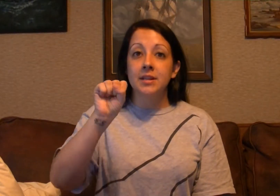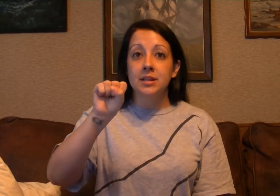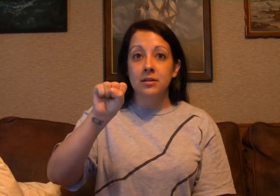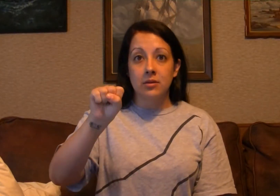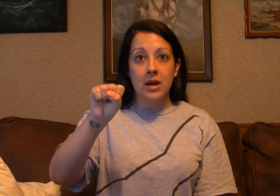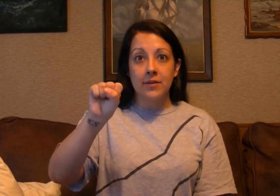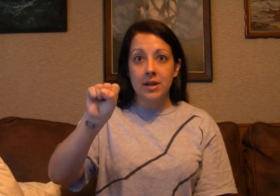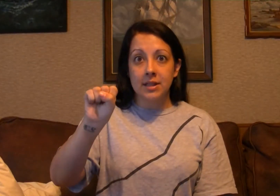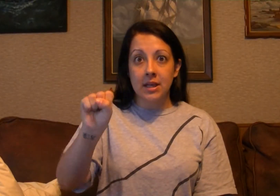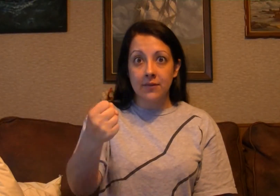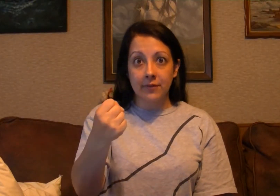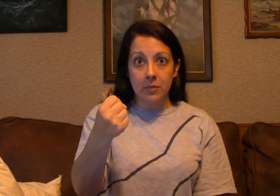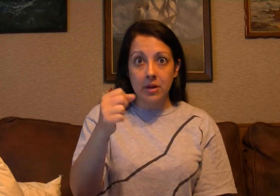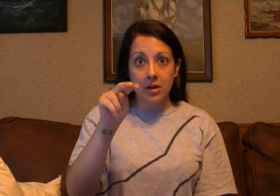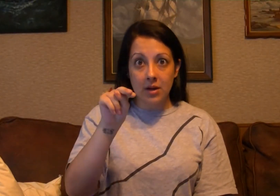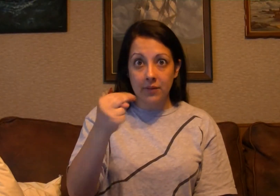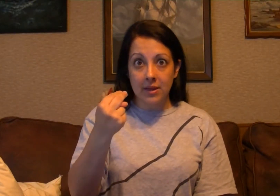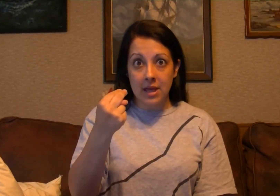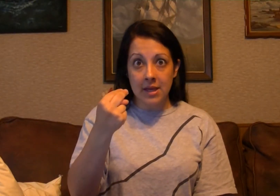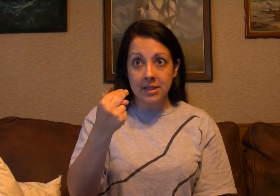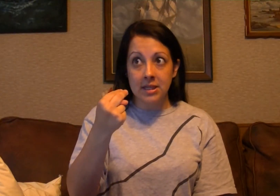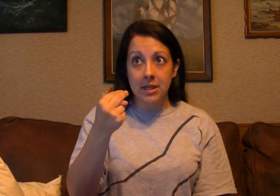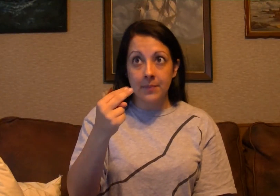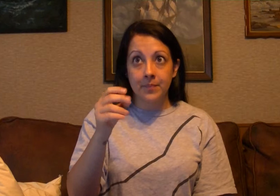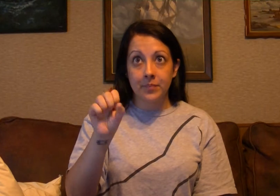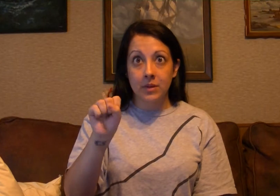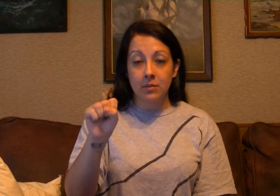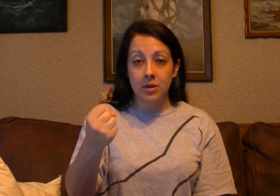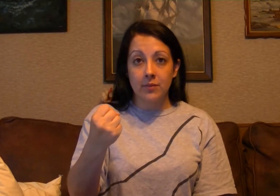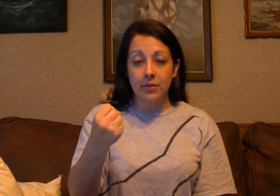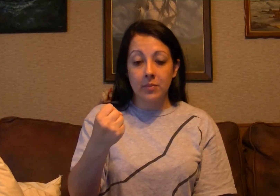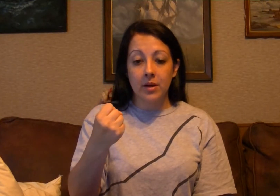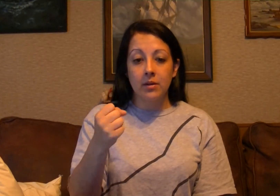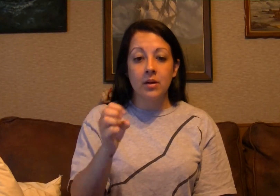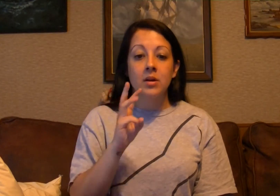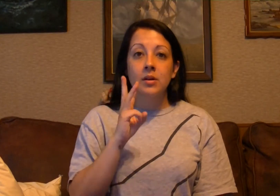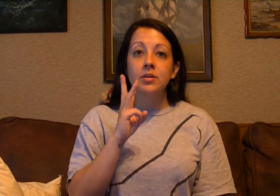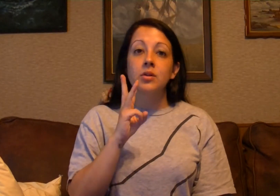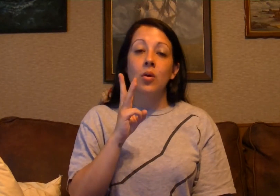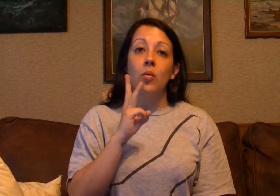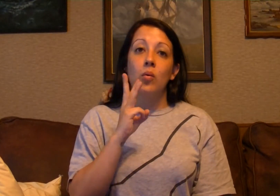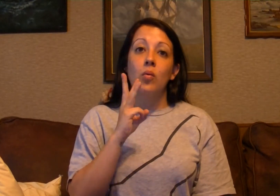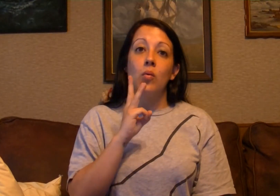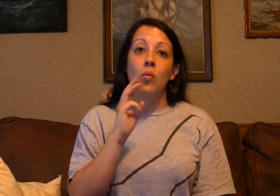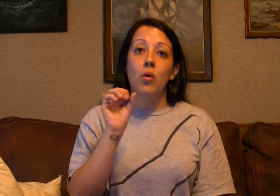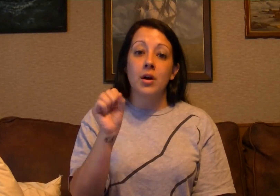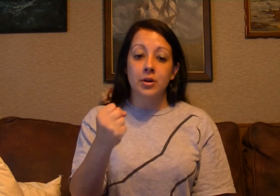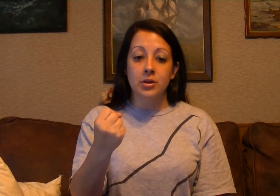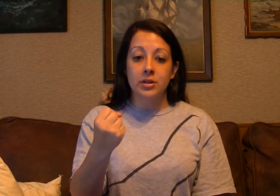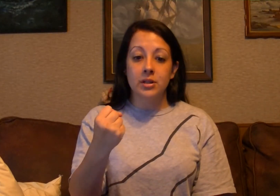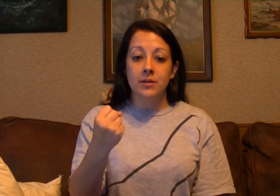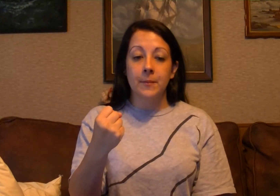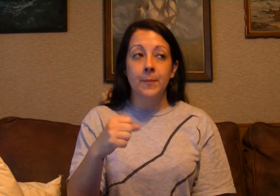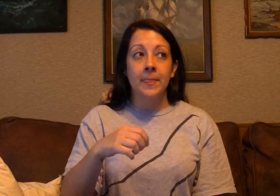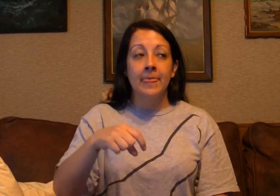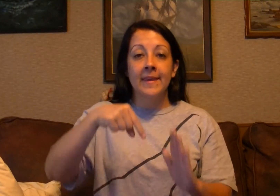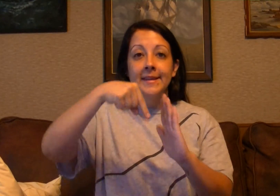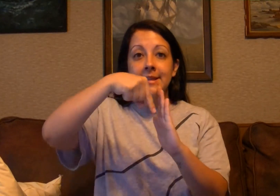S, you have an S hand and flip it, kind of like the NT, but you flip it. So waters.